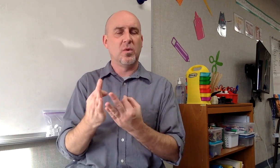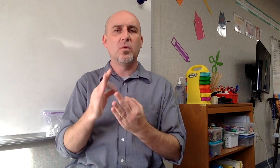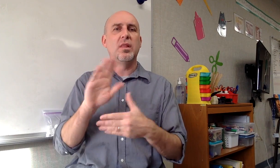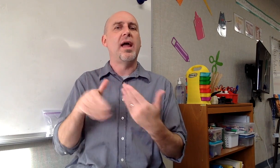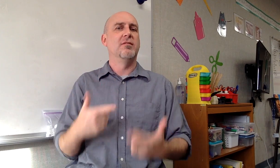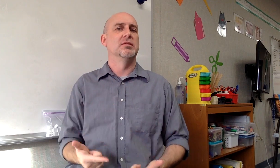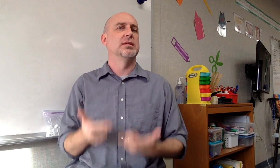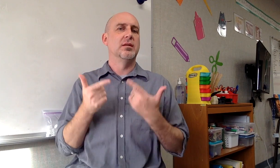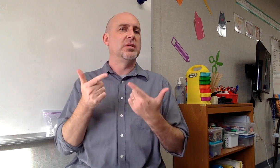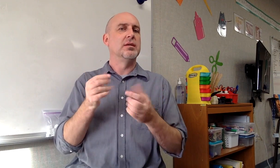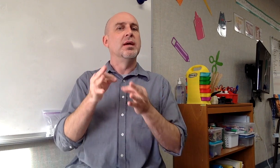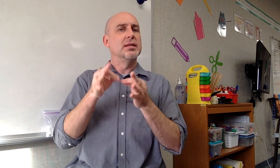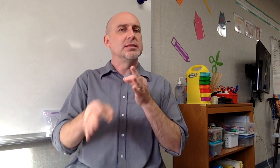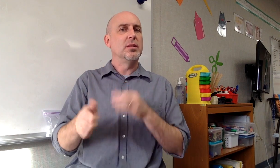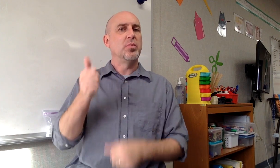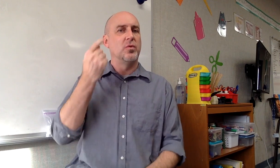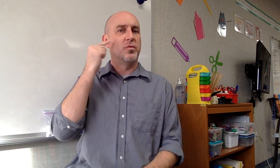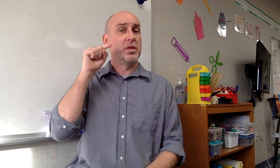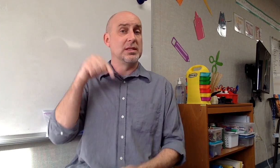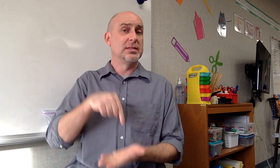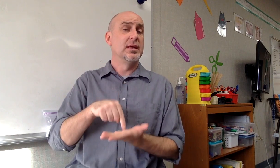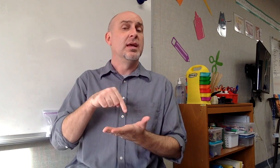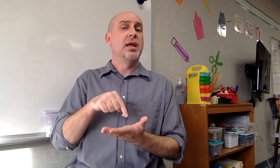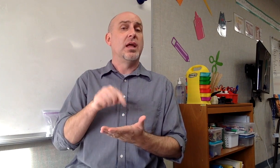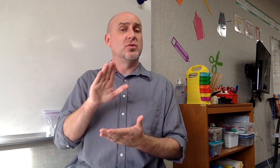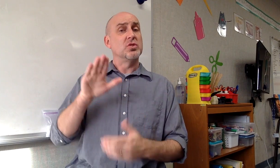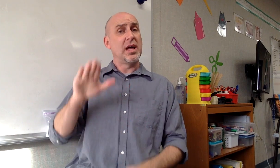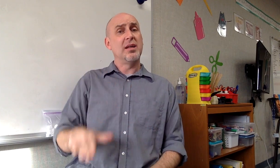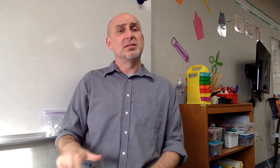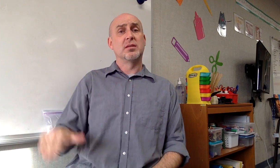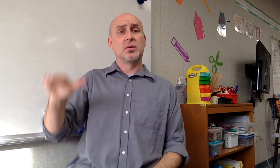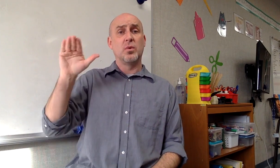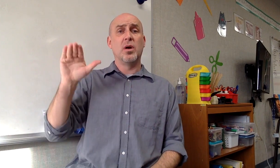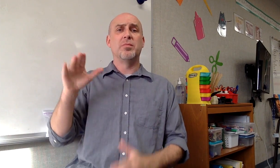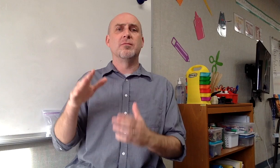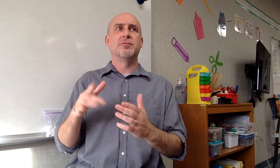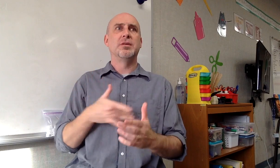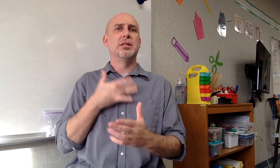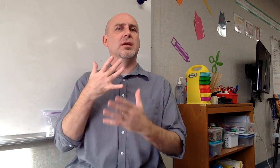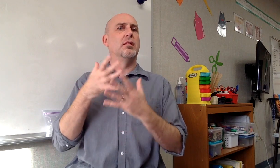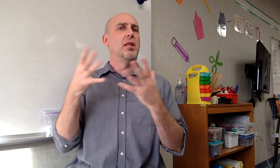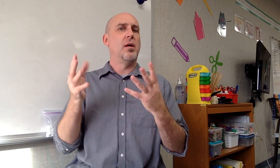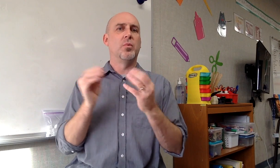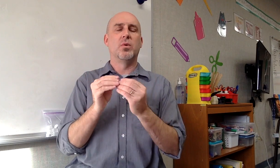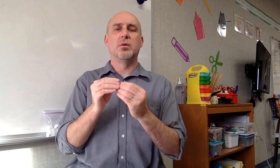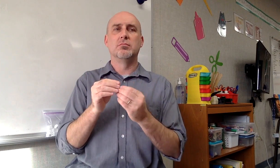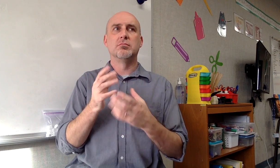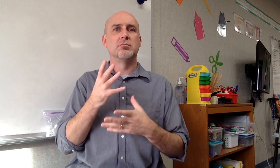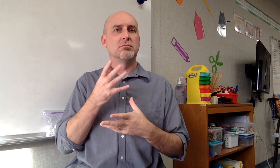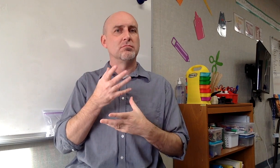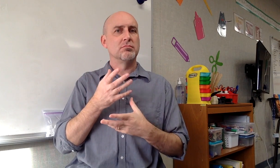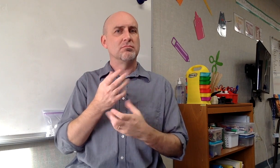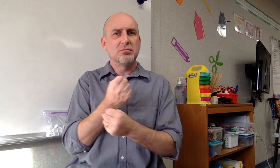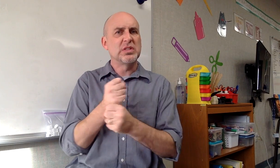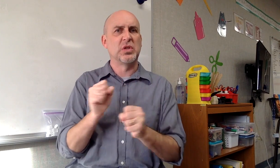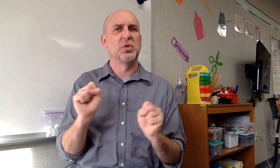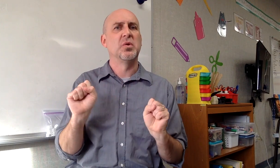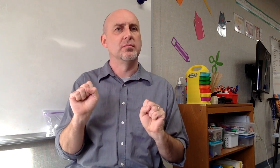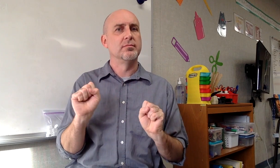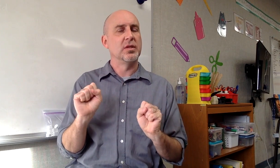whole life is going to be simpler for this. And your child is going to grow up feeling a lot more secure.